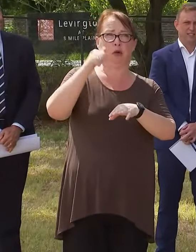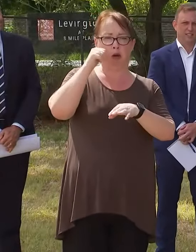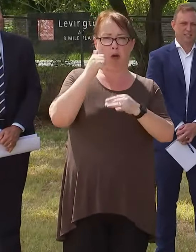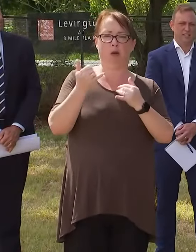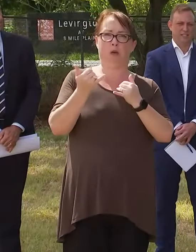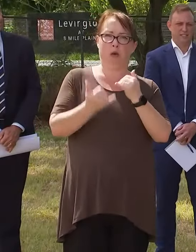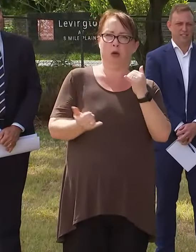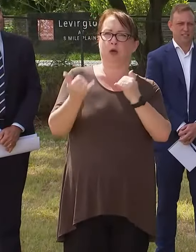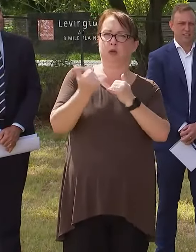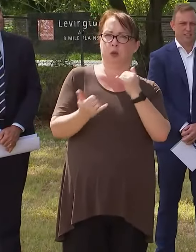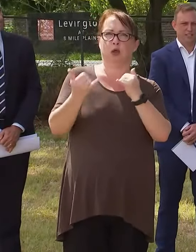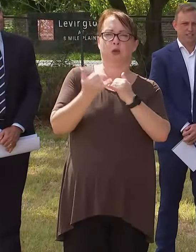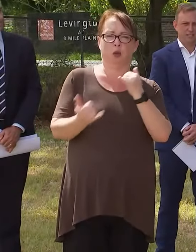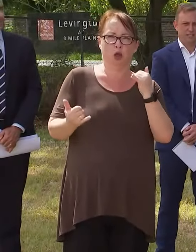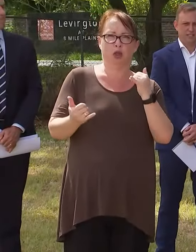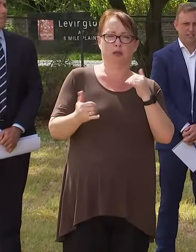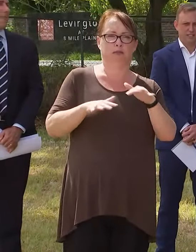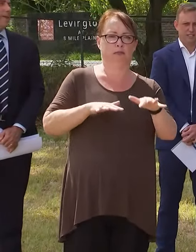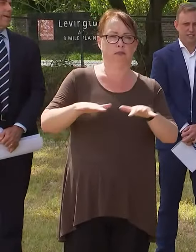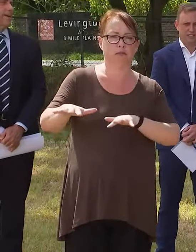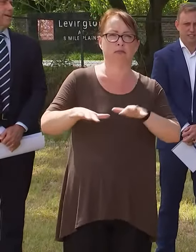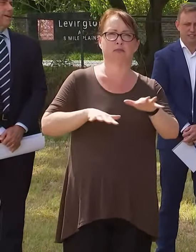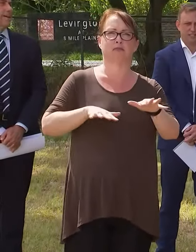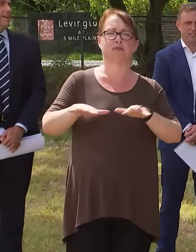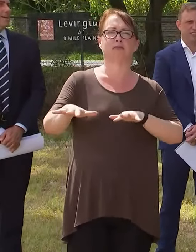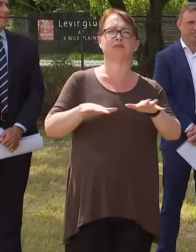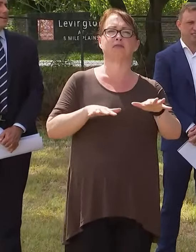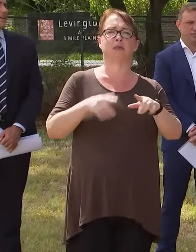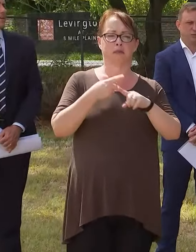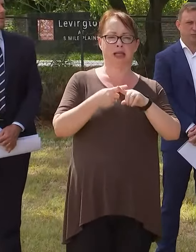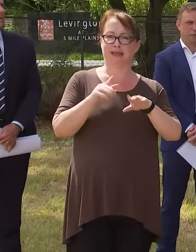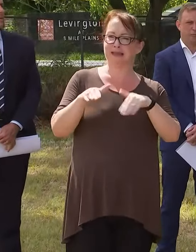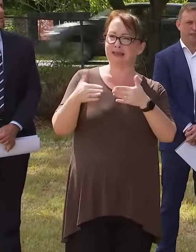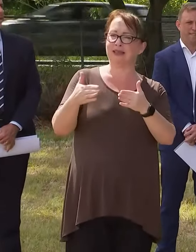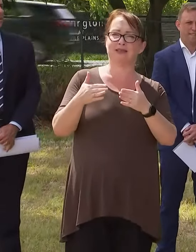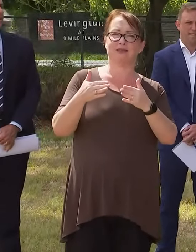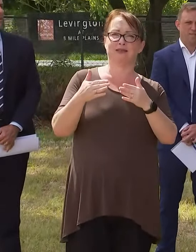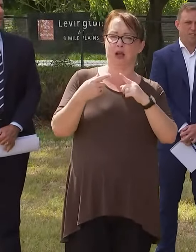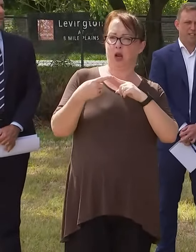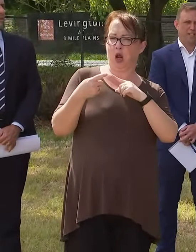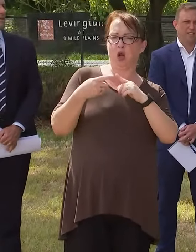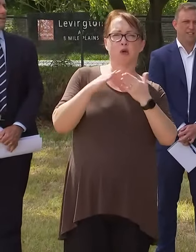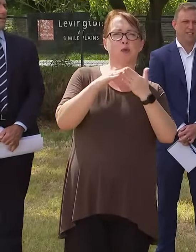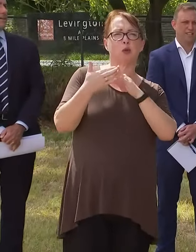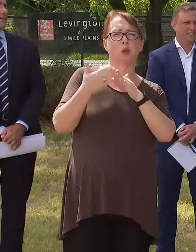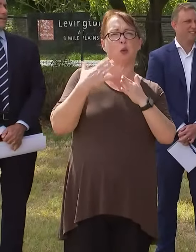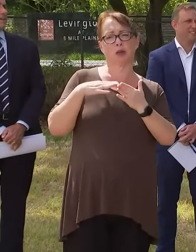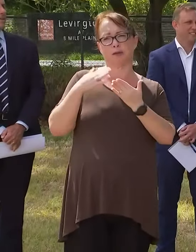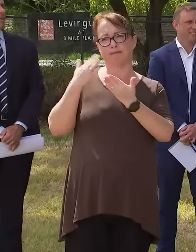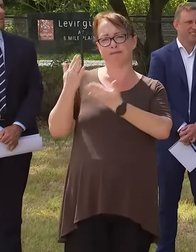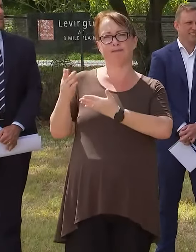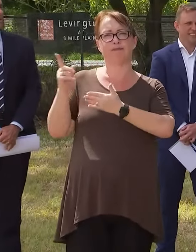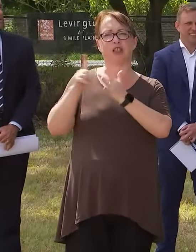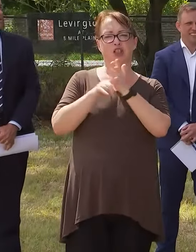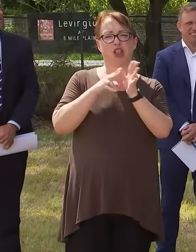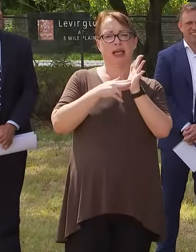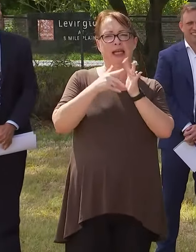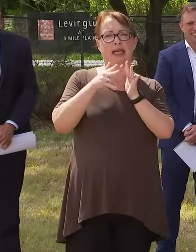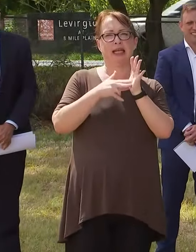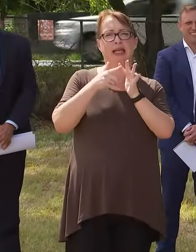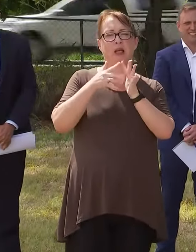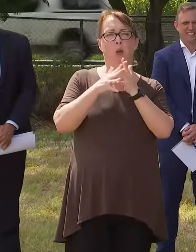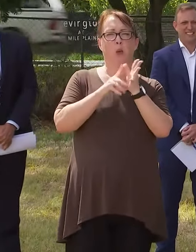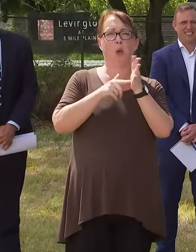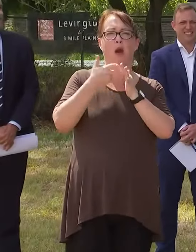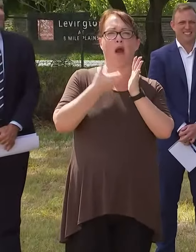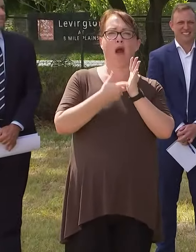increasing constantly, and it's delivering for the local communities. And I want to acknowledge Janine Walker here today, who is the chair of